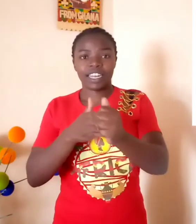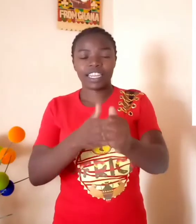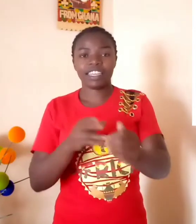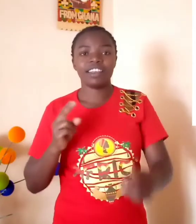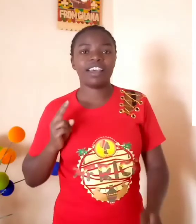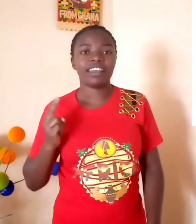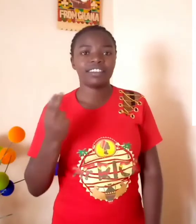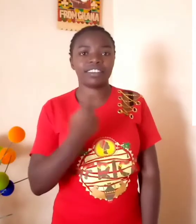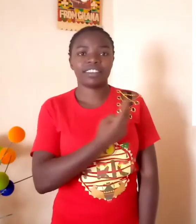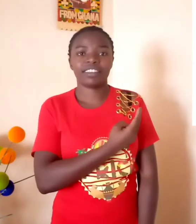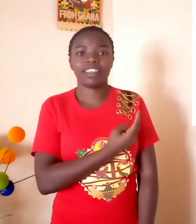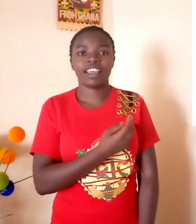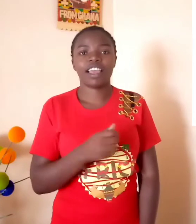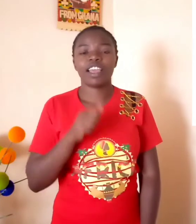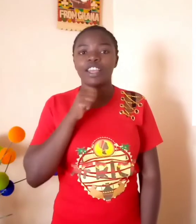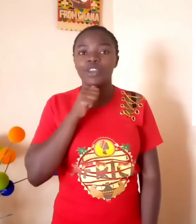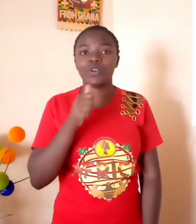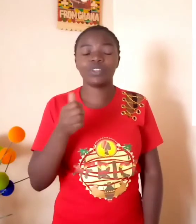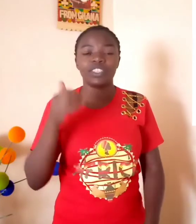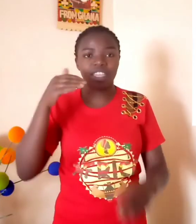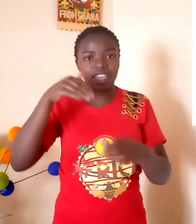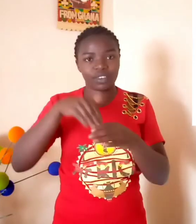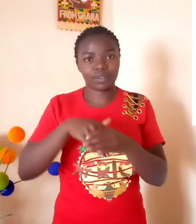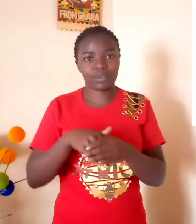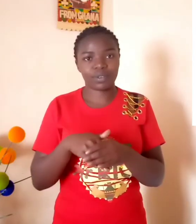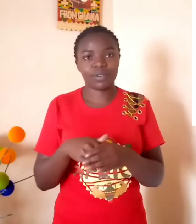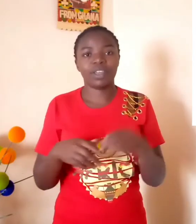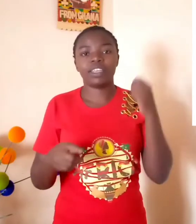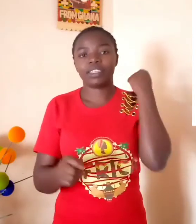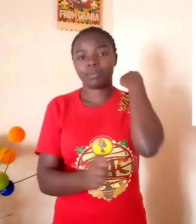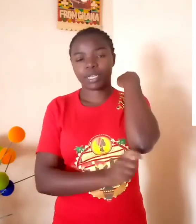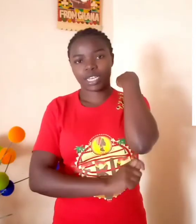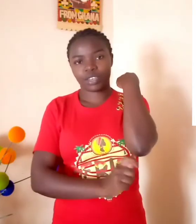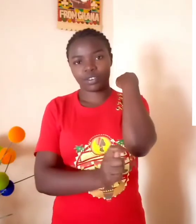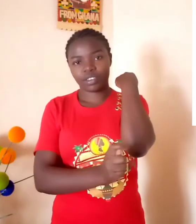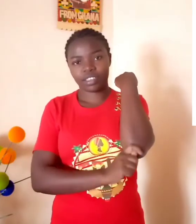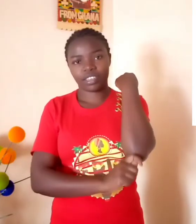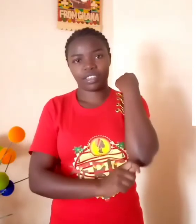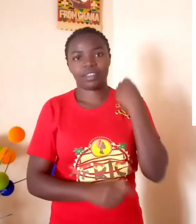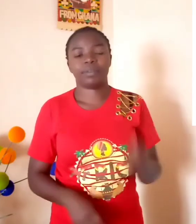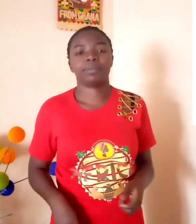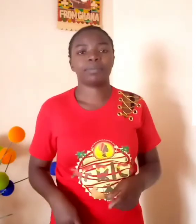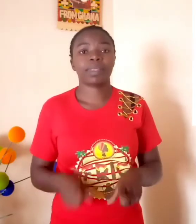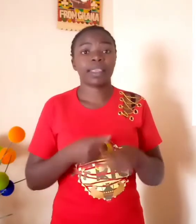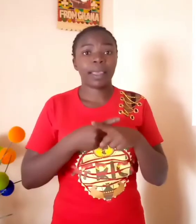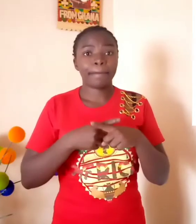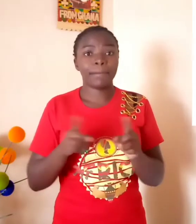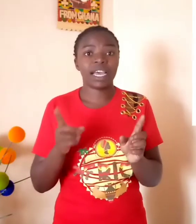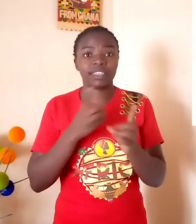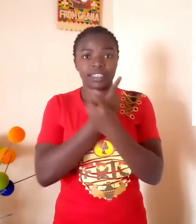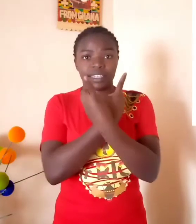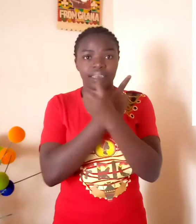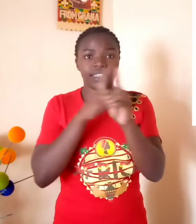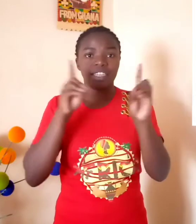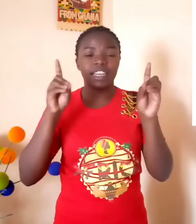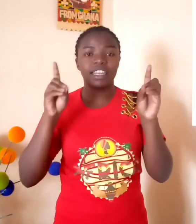Lead us not into temptation, but